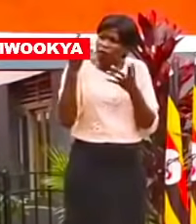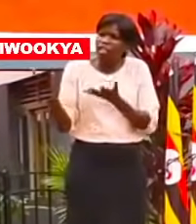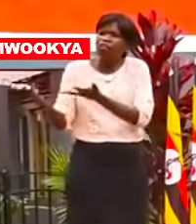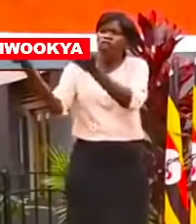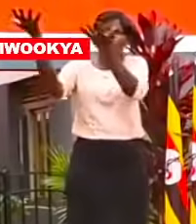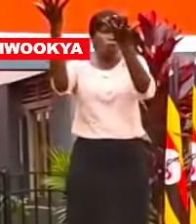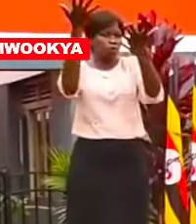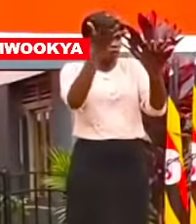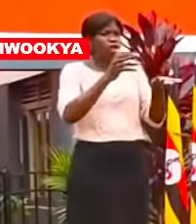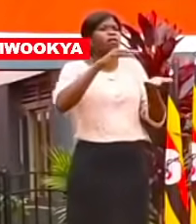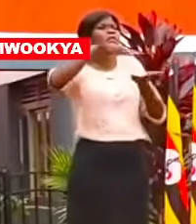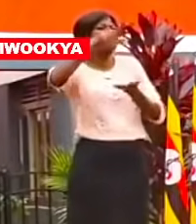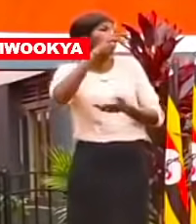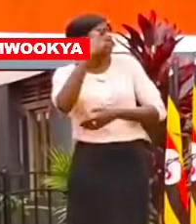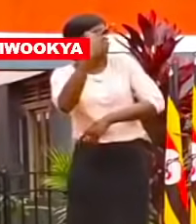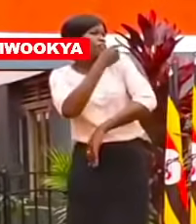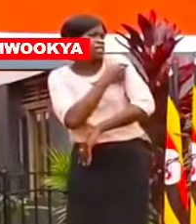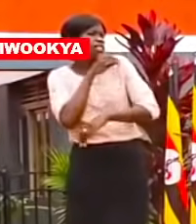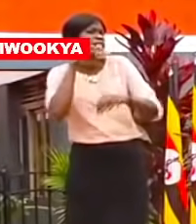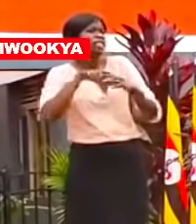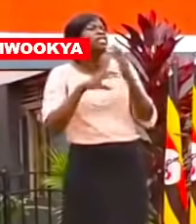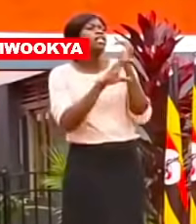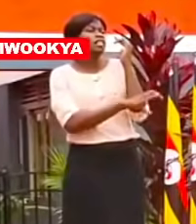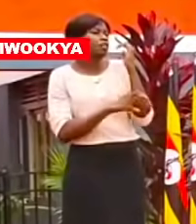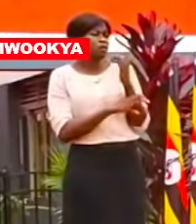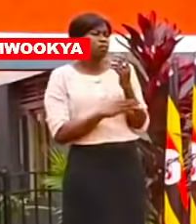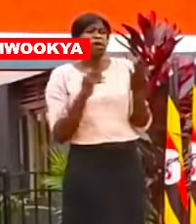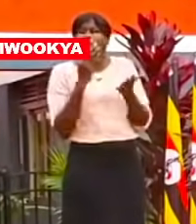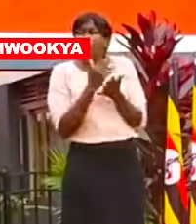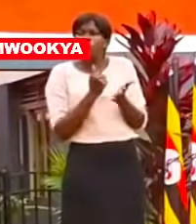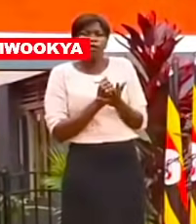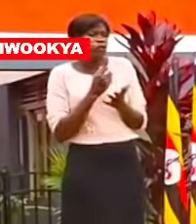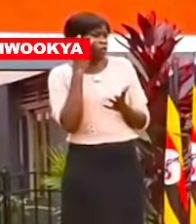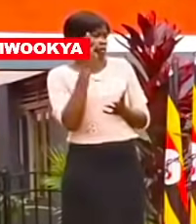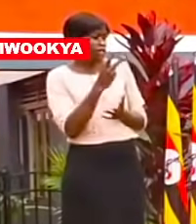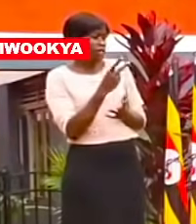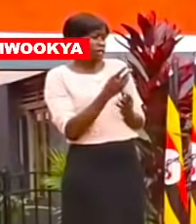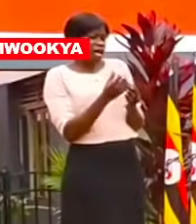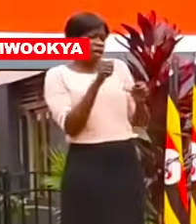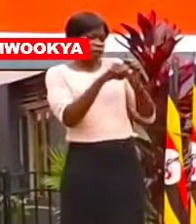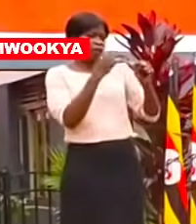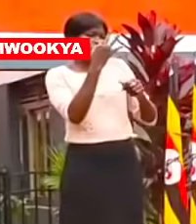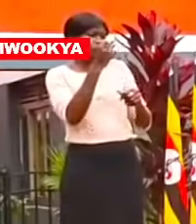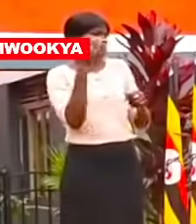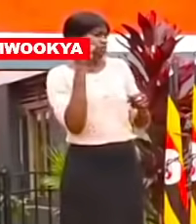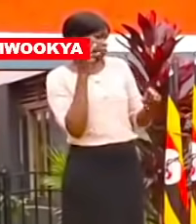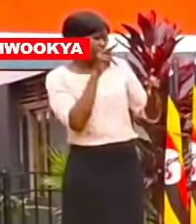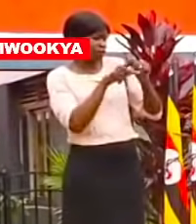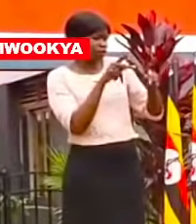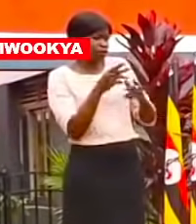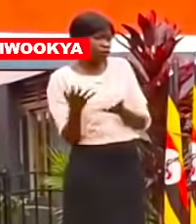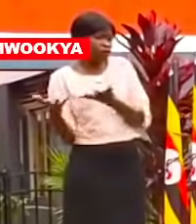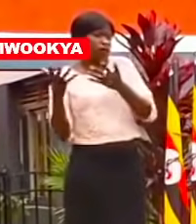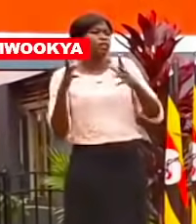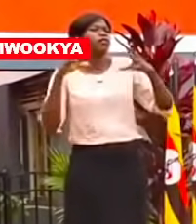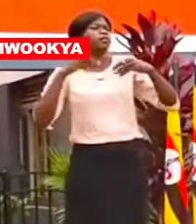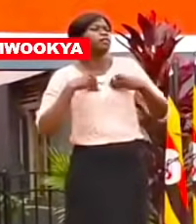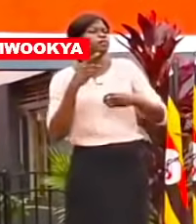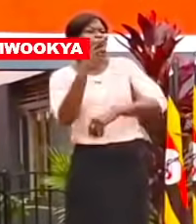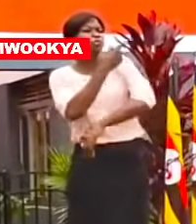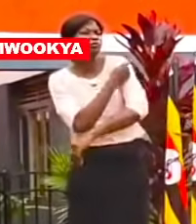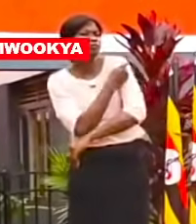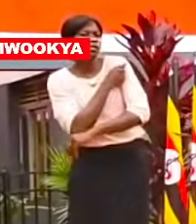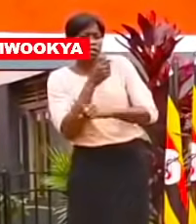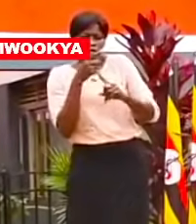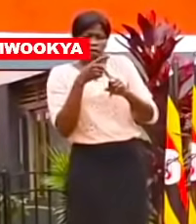ggwanga. Kubanga eddagala lyo teririiwo, miliyoni 3 zokka zizakagemebwa, si nti abalala tebaagala kubagema, nedda eddagala teririiwo.